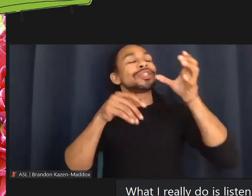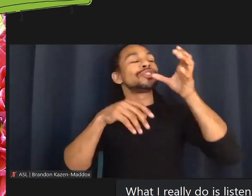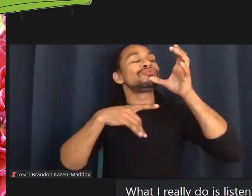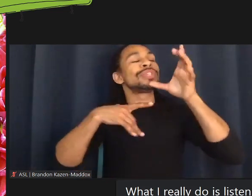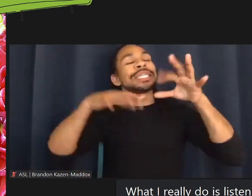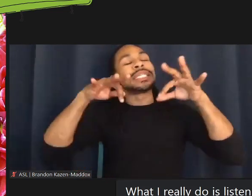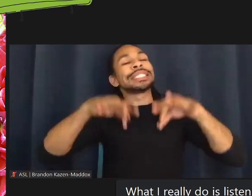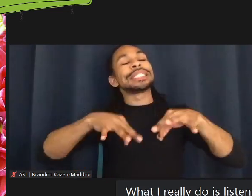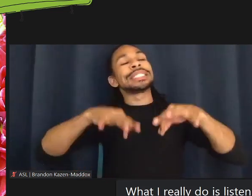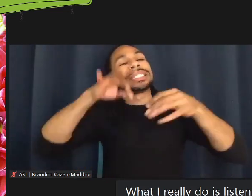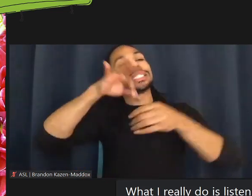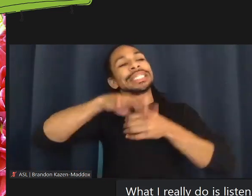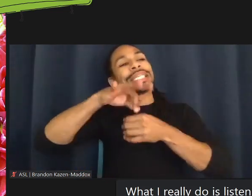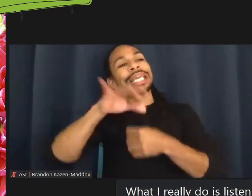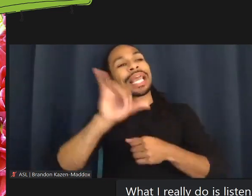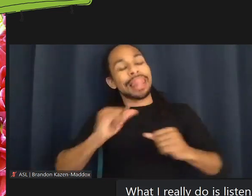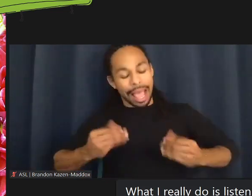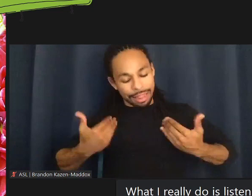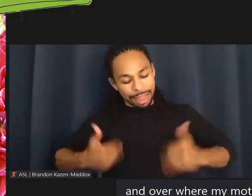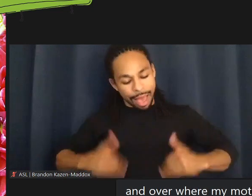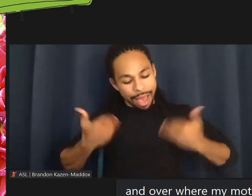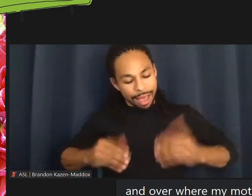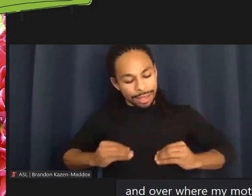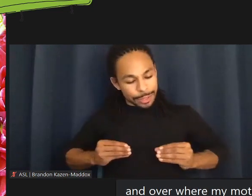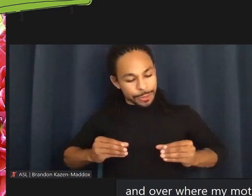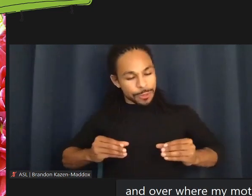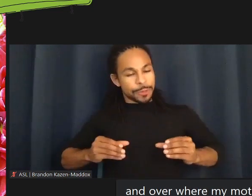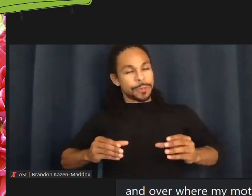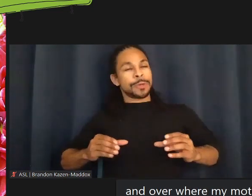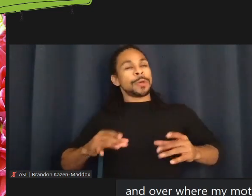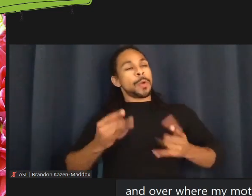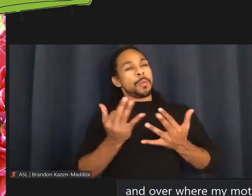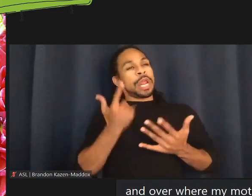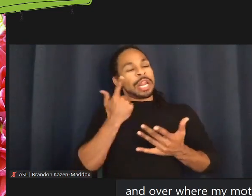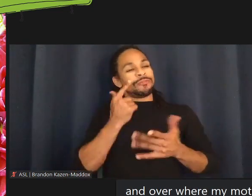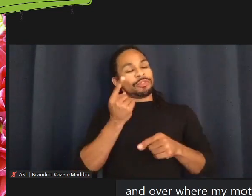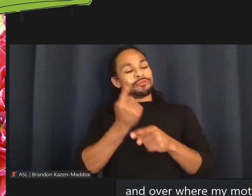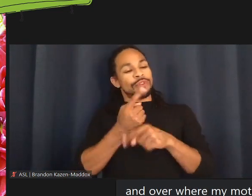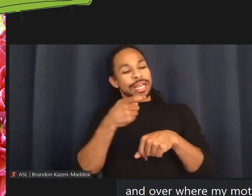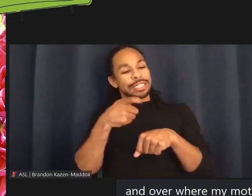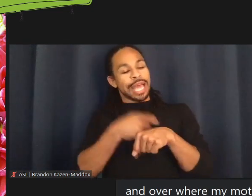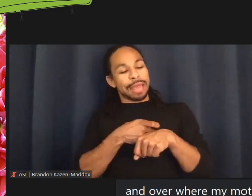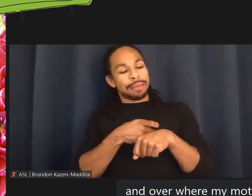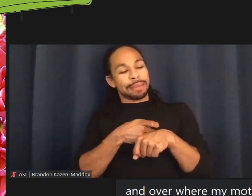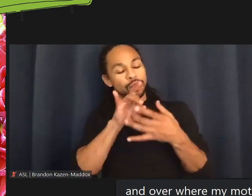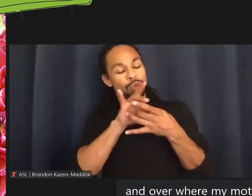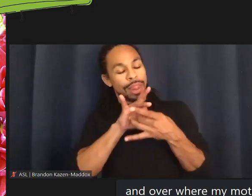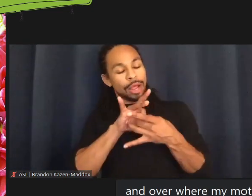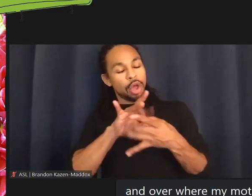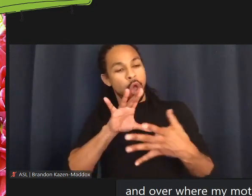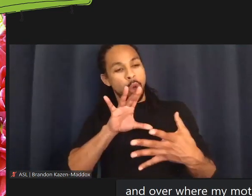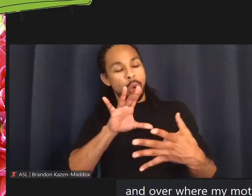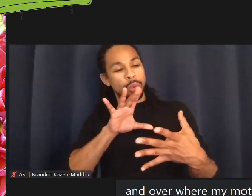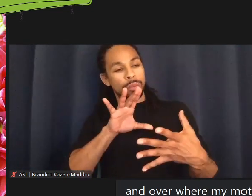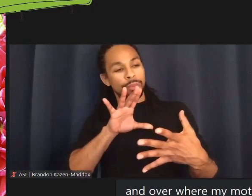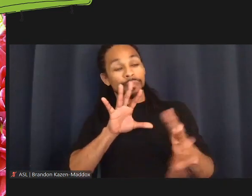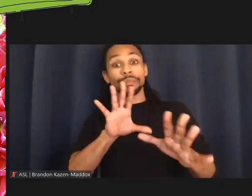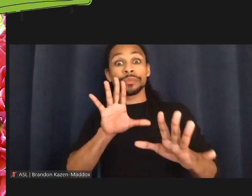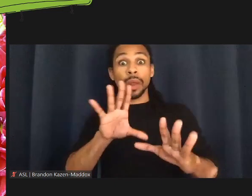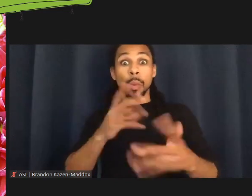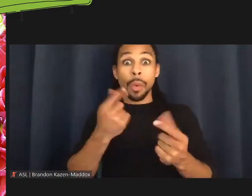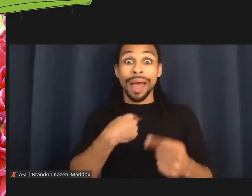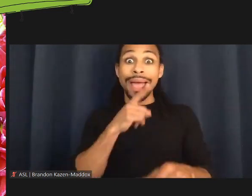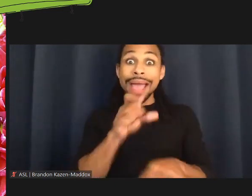just waiting for the right time to let go. And what I actually